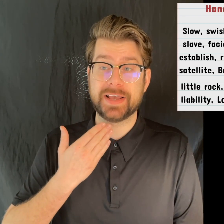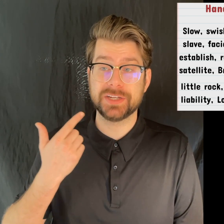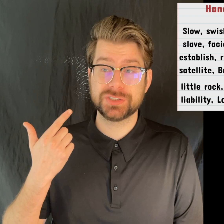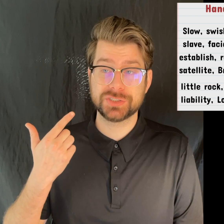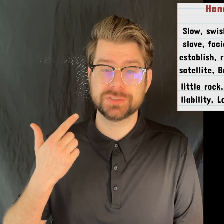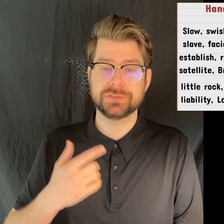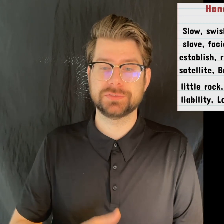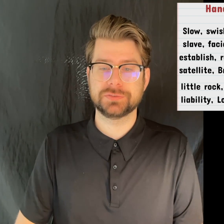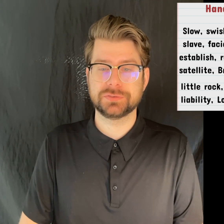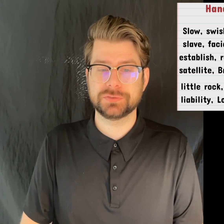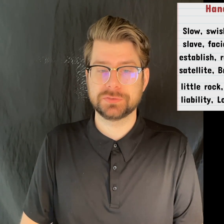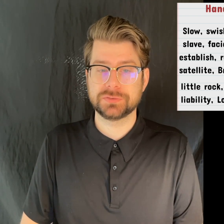nourish,